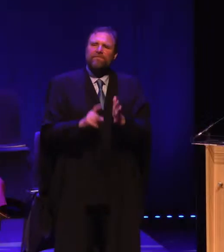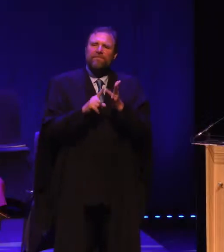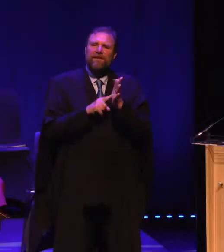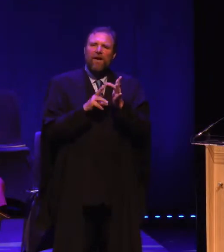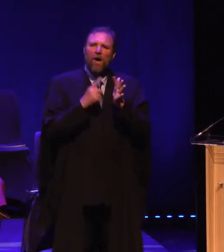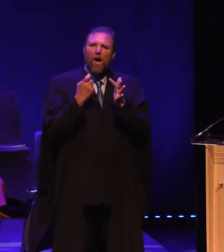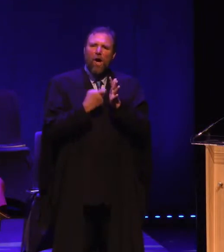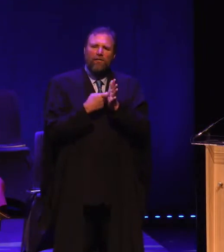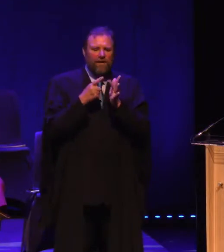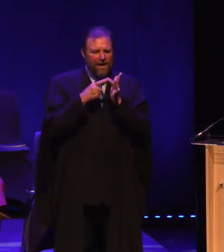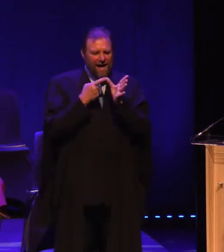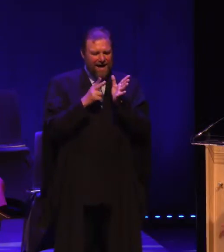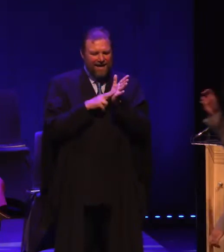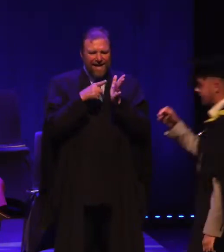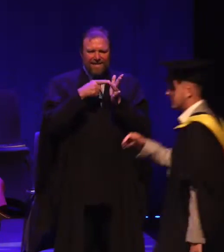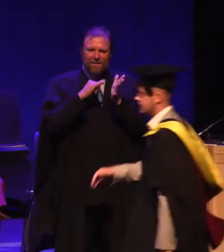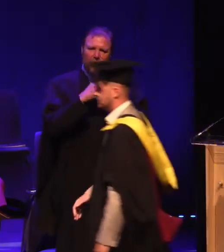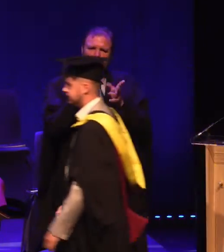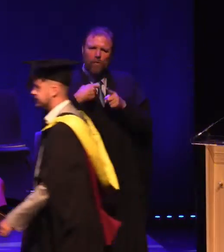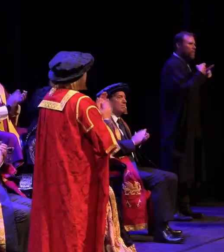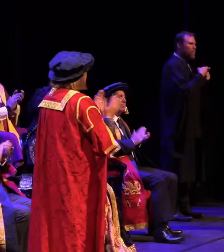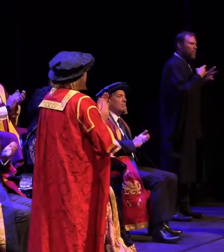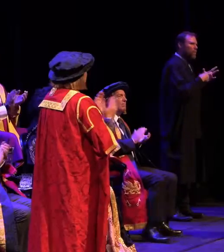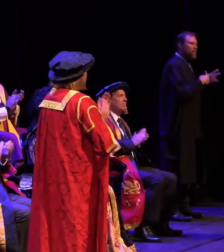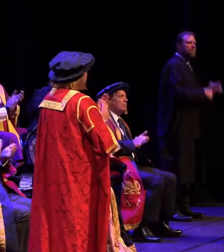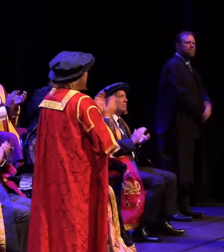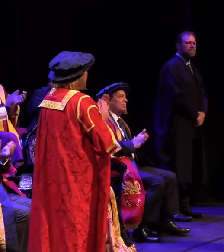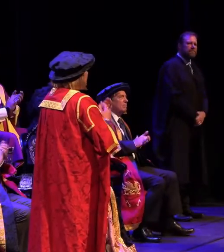Oliver Ionescu.